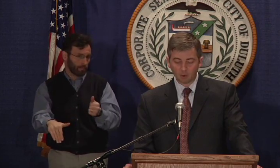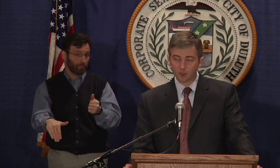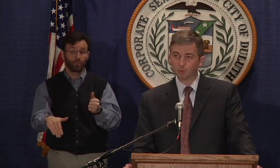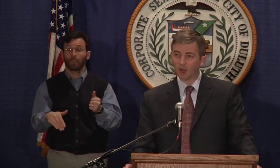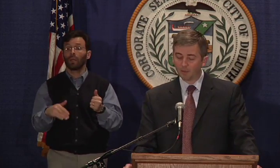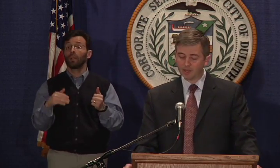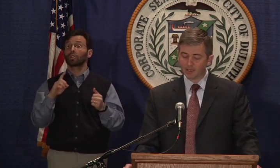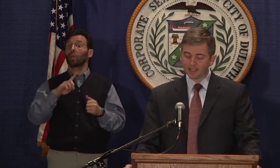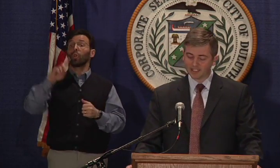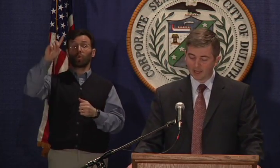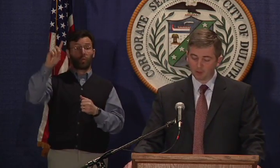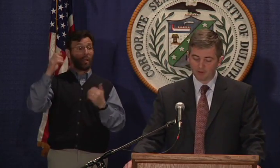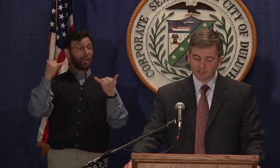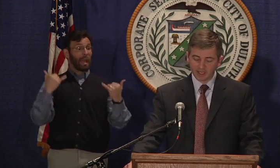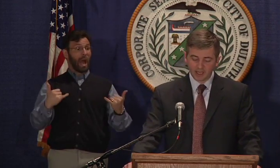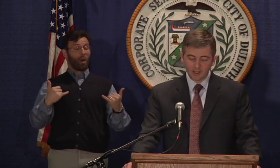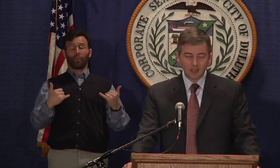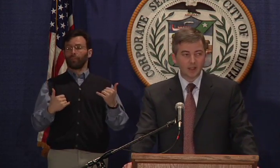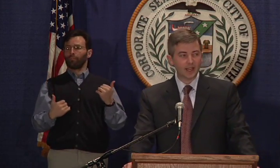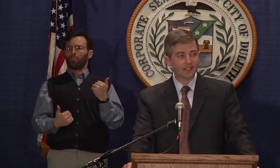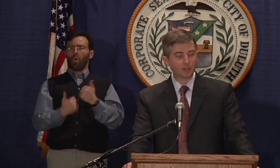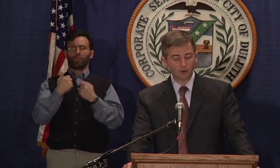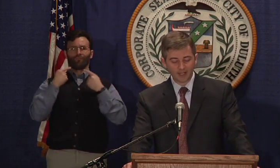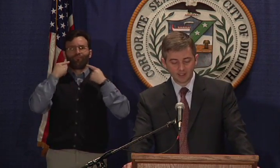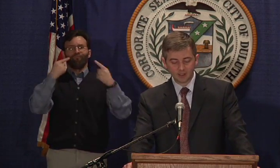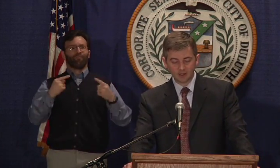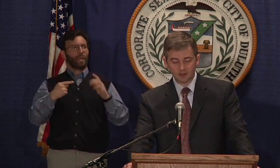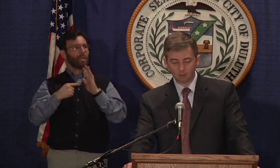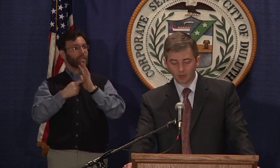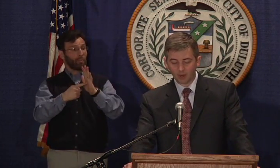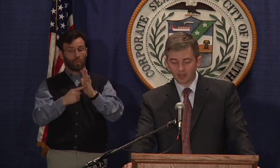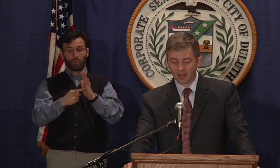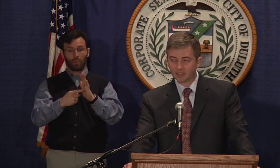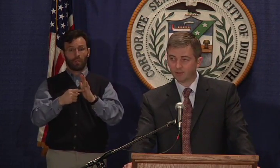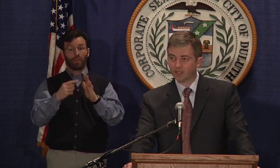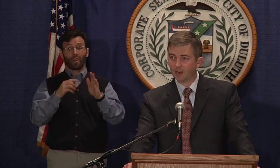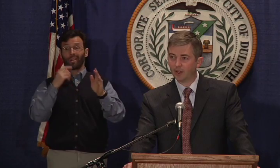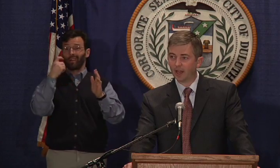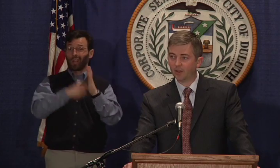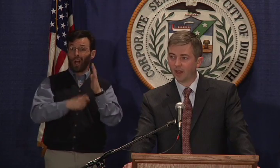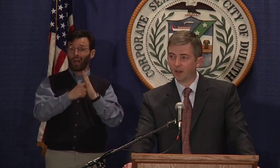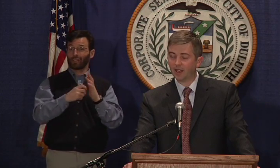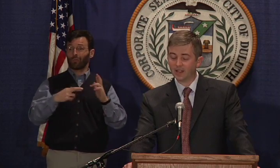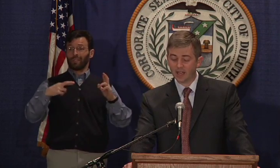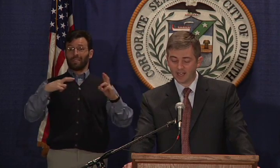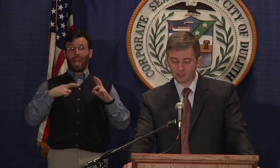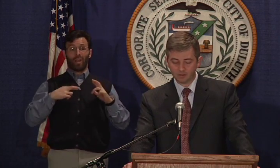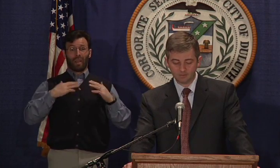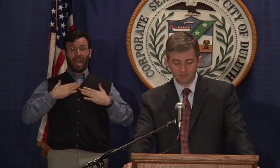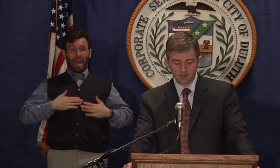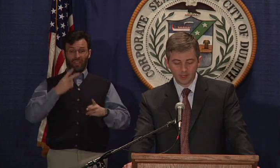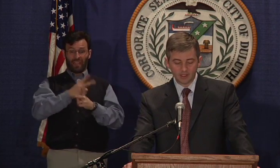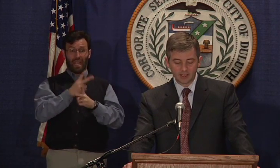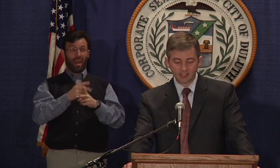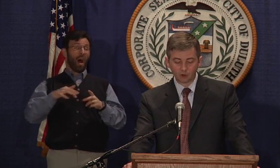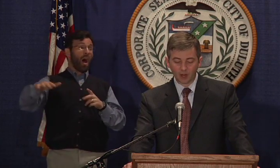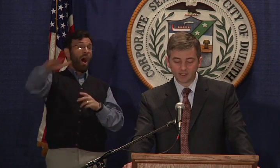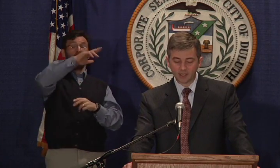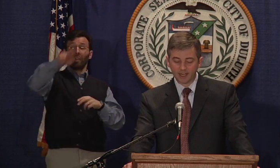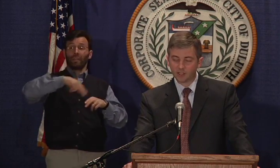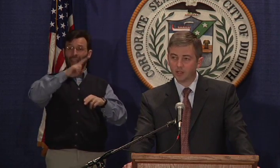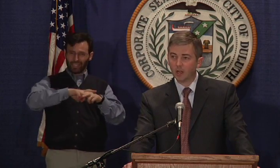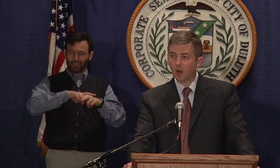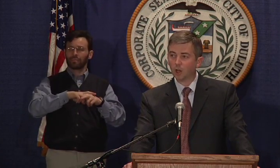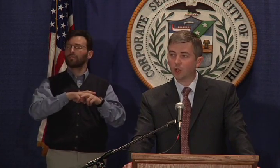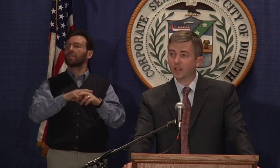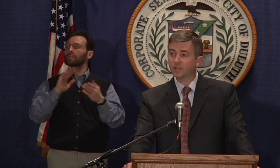serves as the most prominent example of a city that has addressed the runaway costs of retiree health care in the nation. Cities across